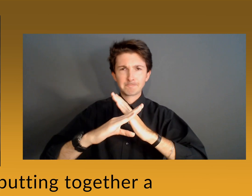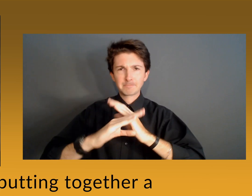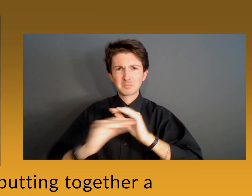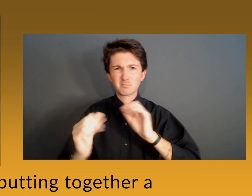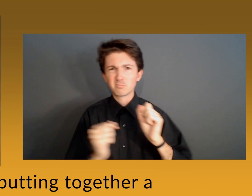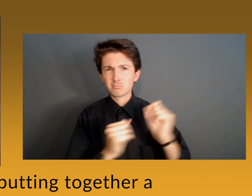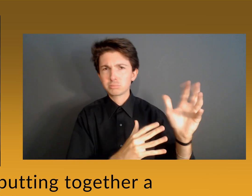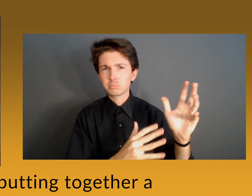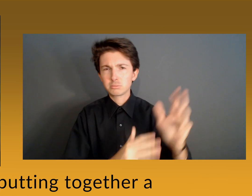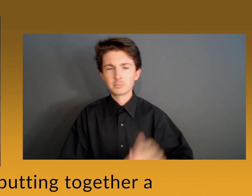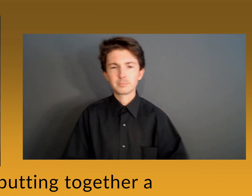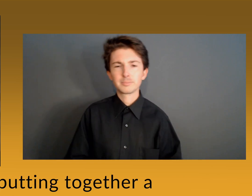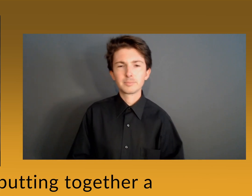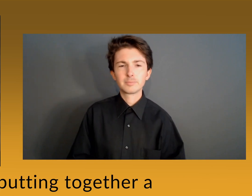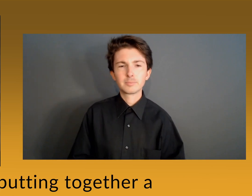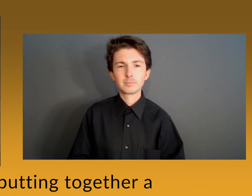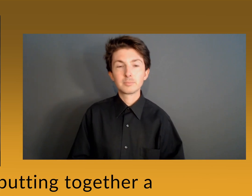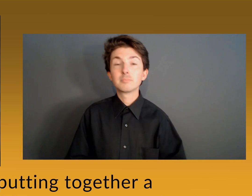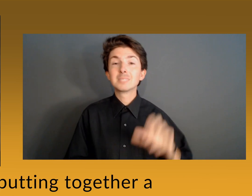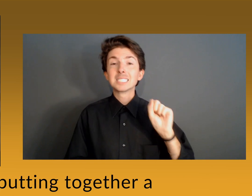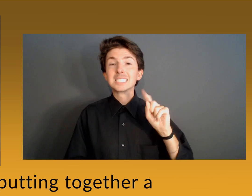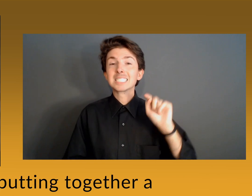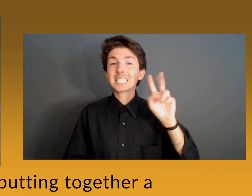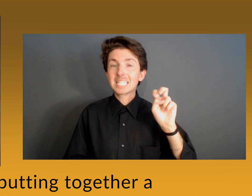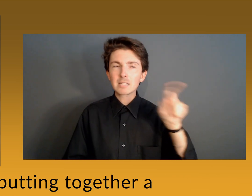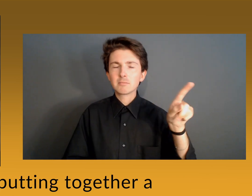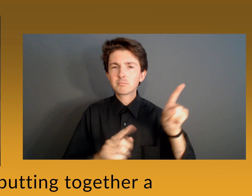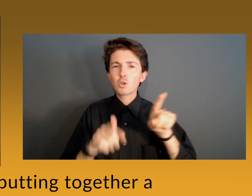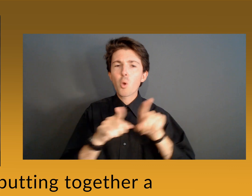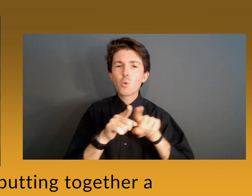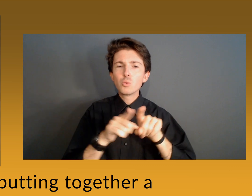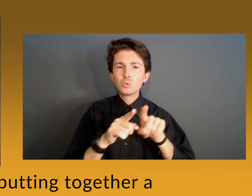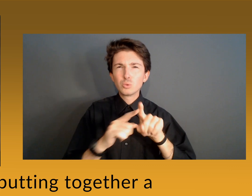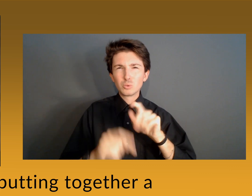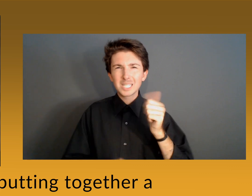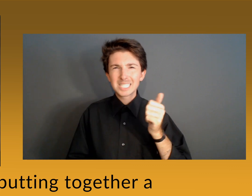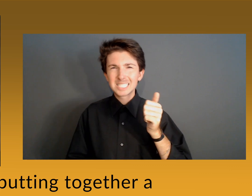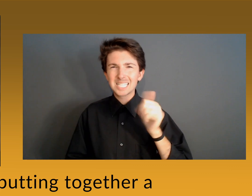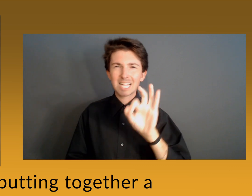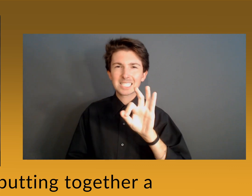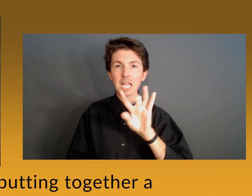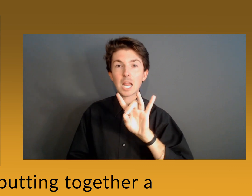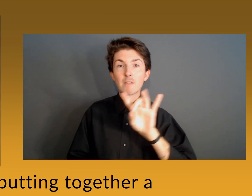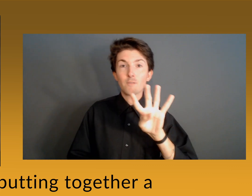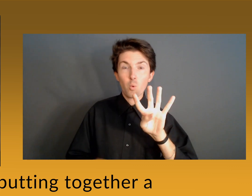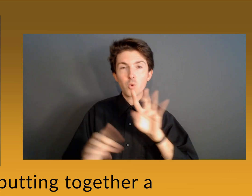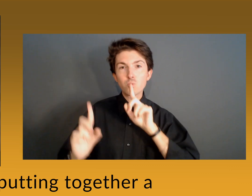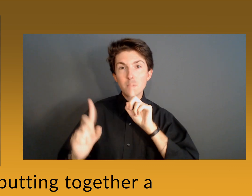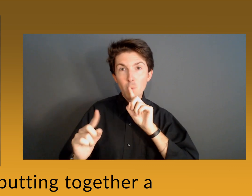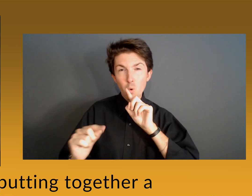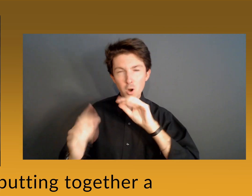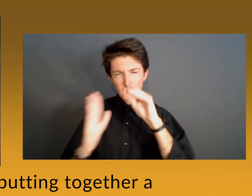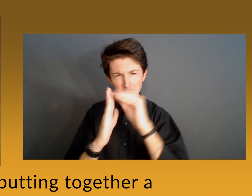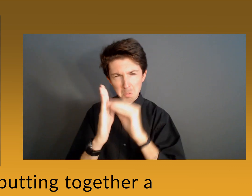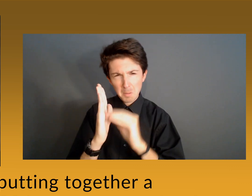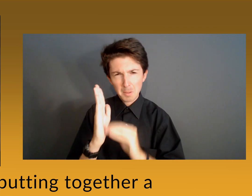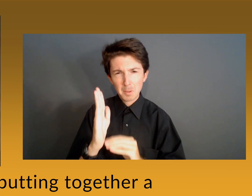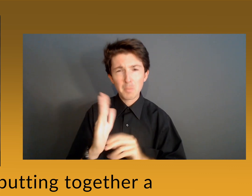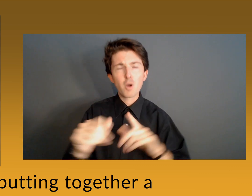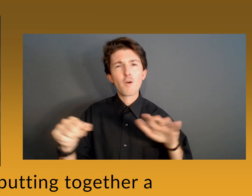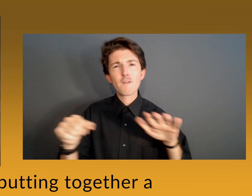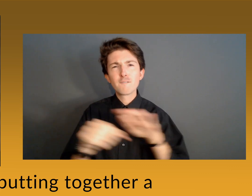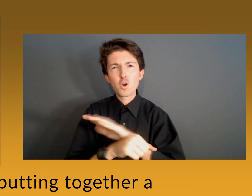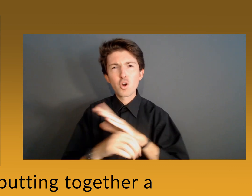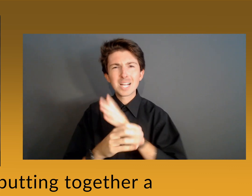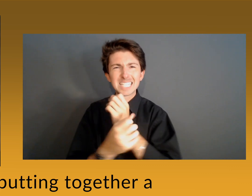also led in putting together a comprehensive 1984 report promoting full